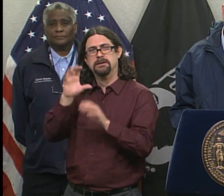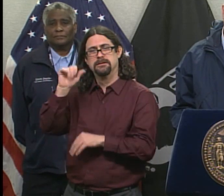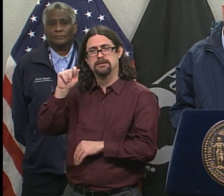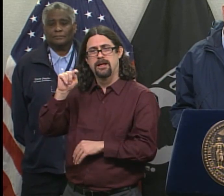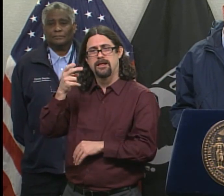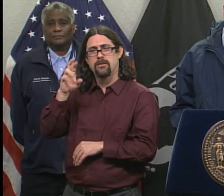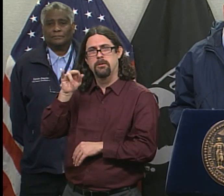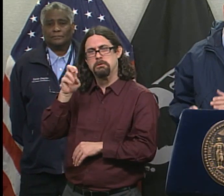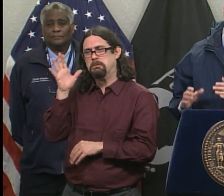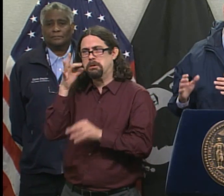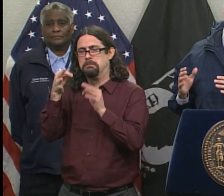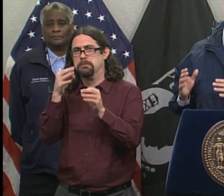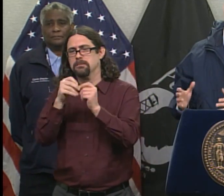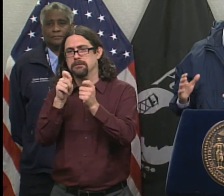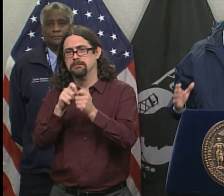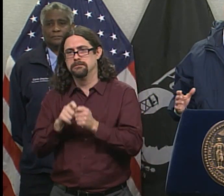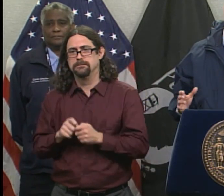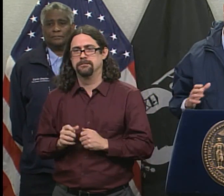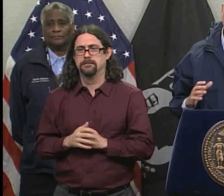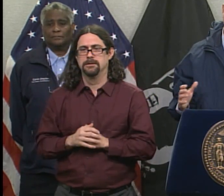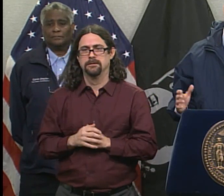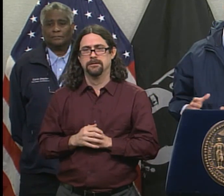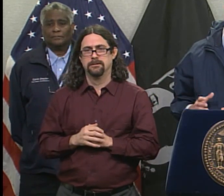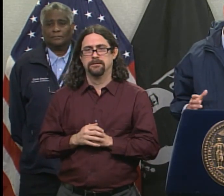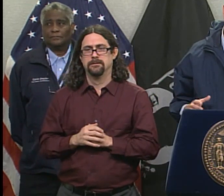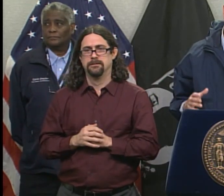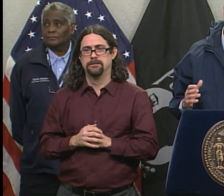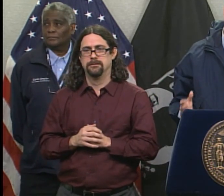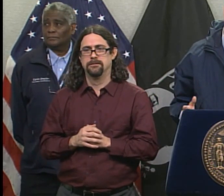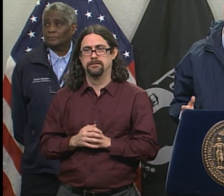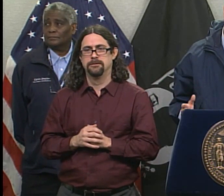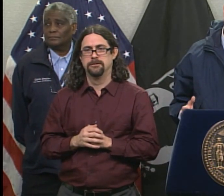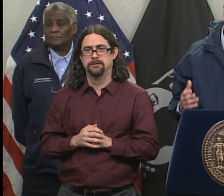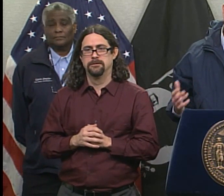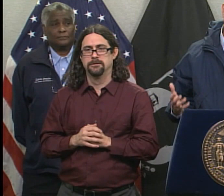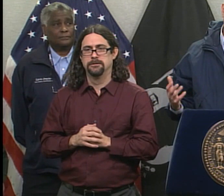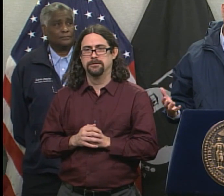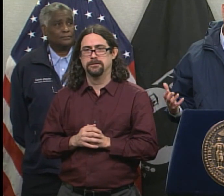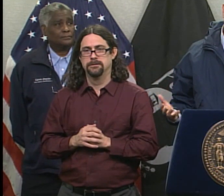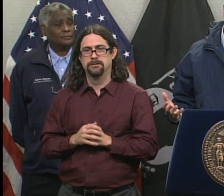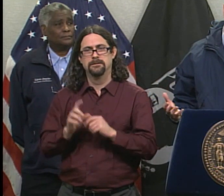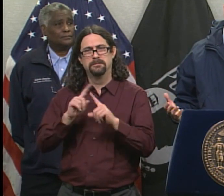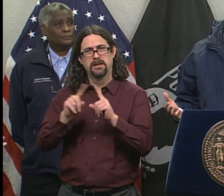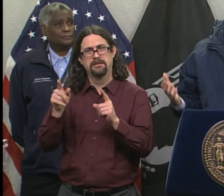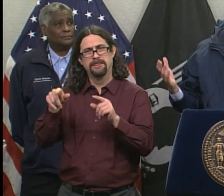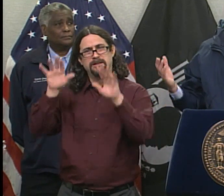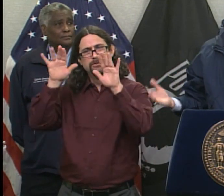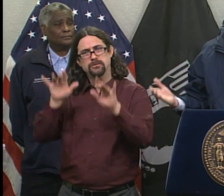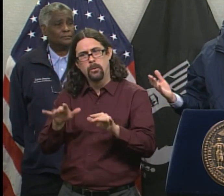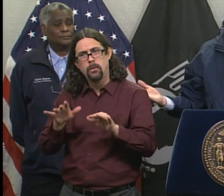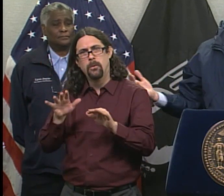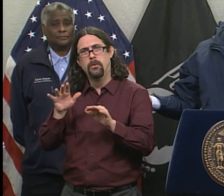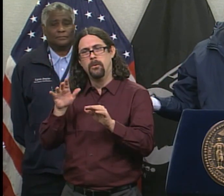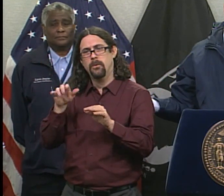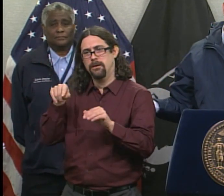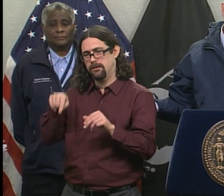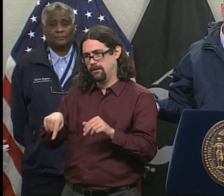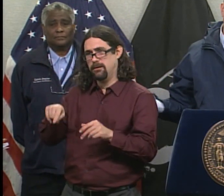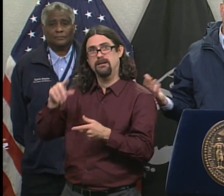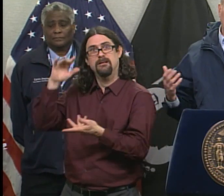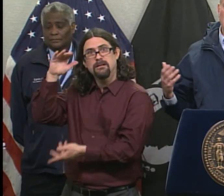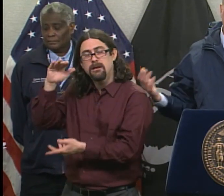is not the same as this storm. Every storm affects different parts of the city differently. That's one of the points. You get different snowfall